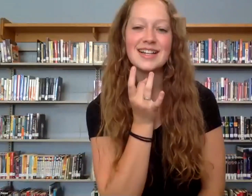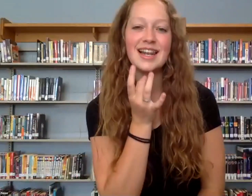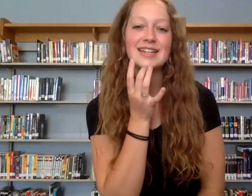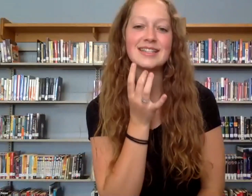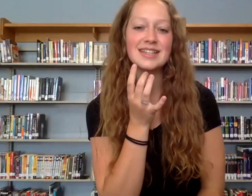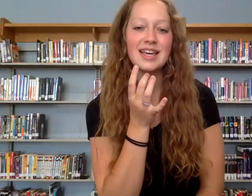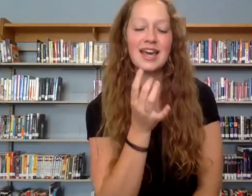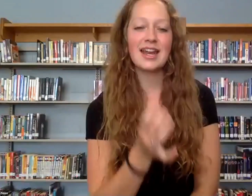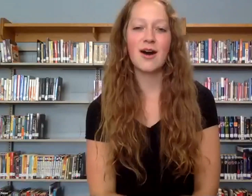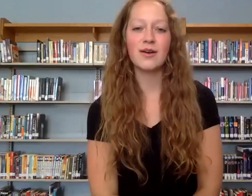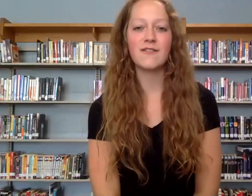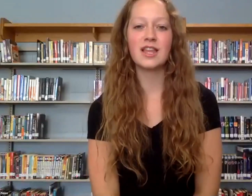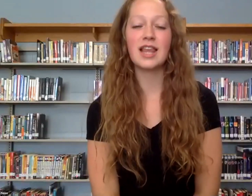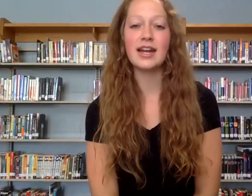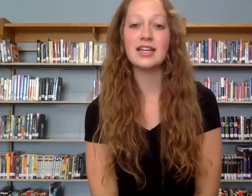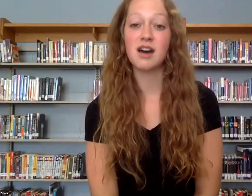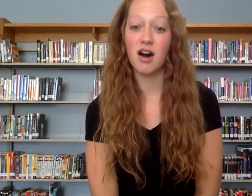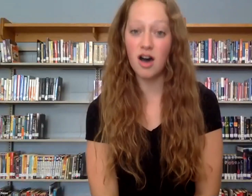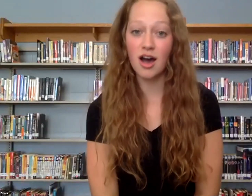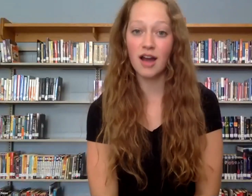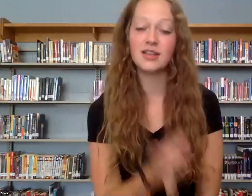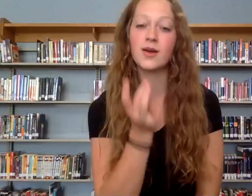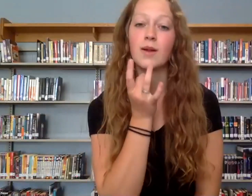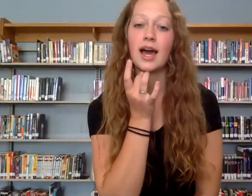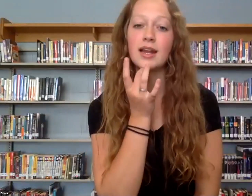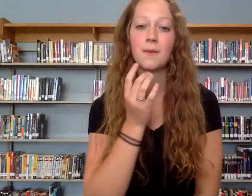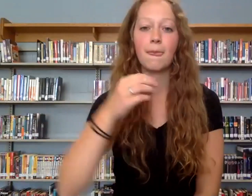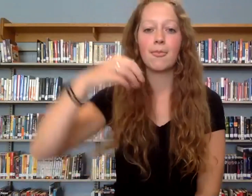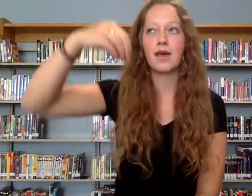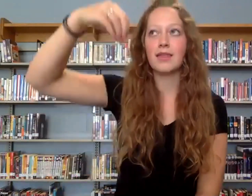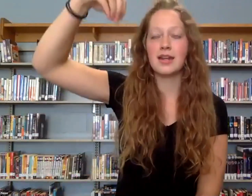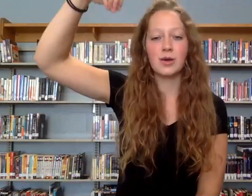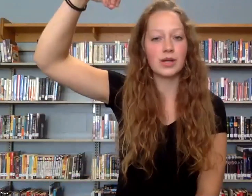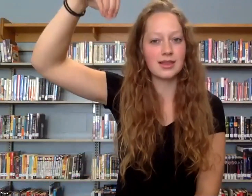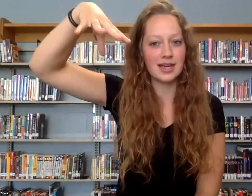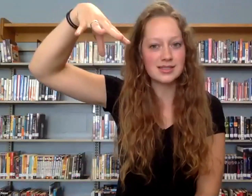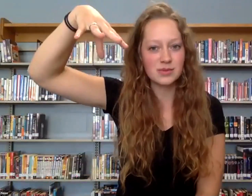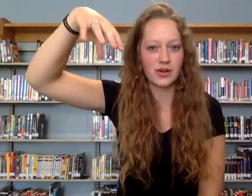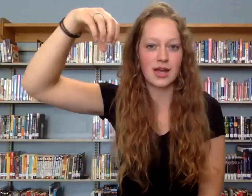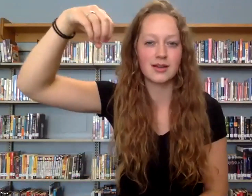Light. And now if the light is on, you go light, and then you go like this with your hand. Can you see